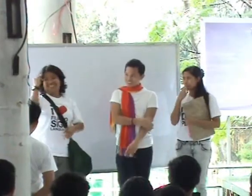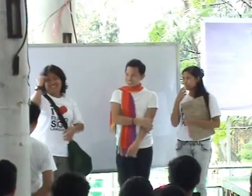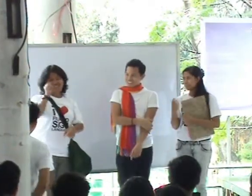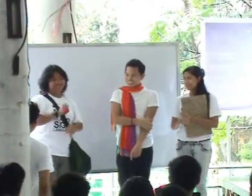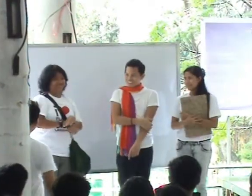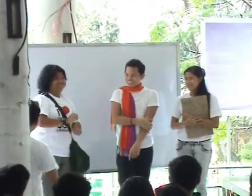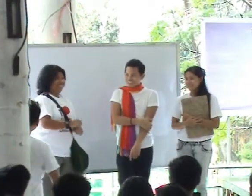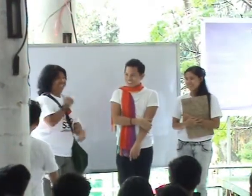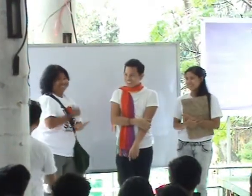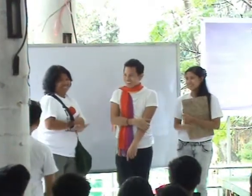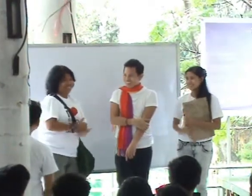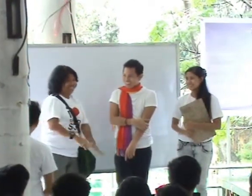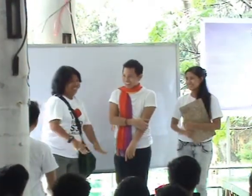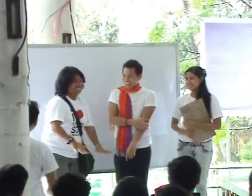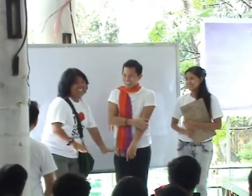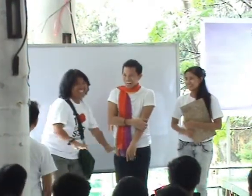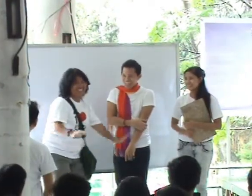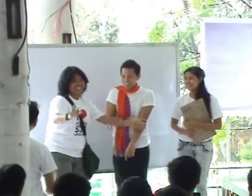So may question lang.